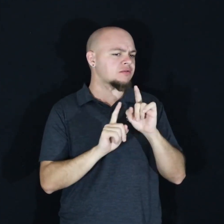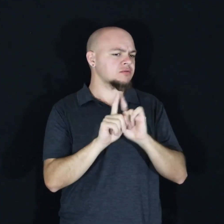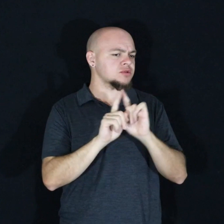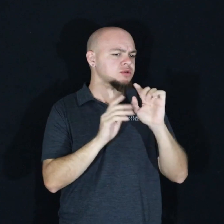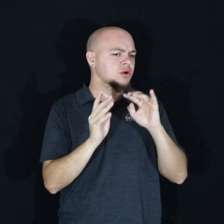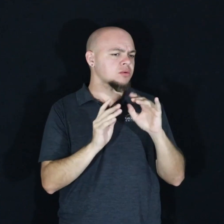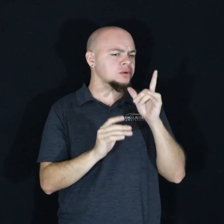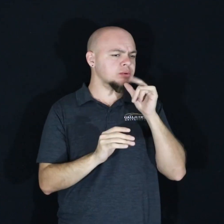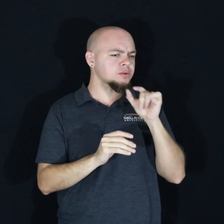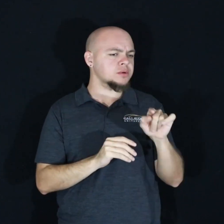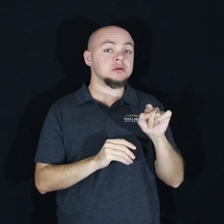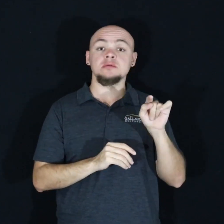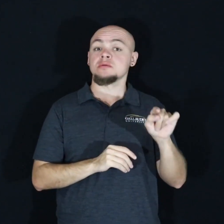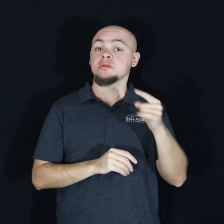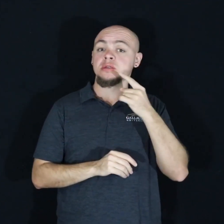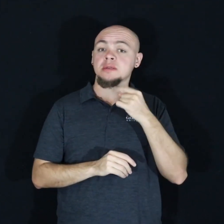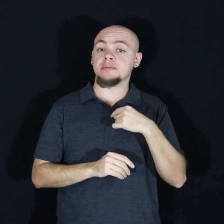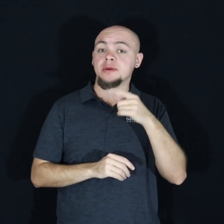you know what she said?